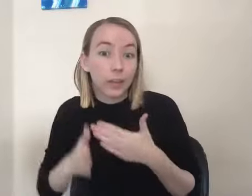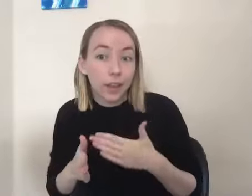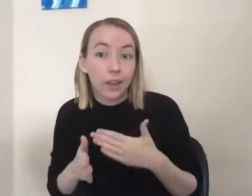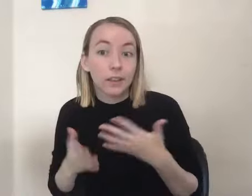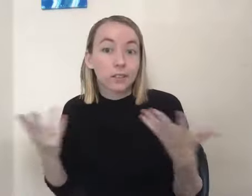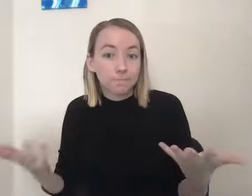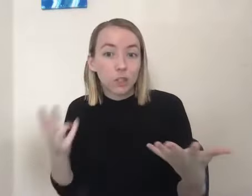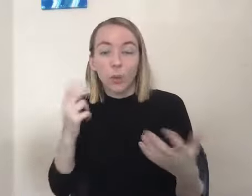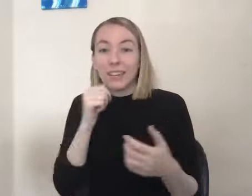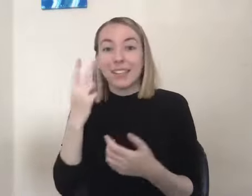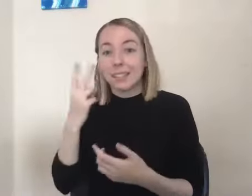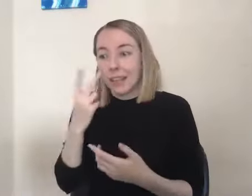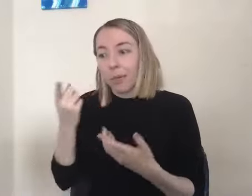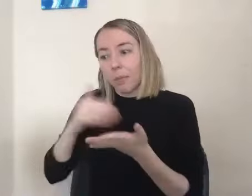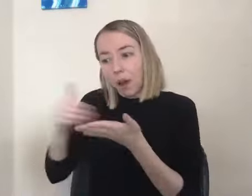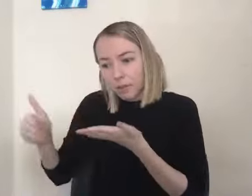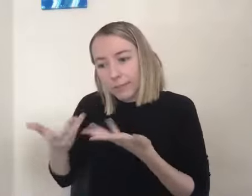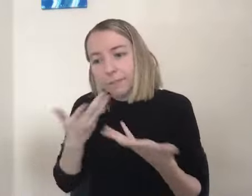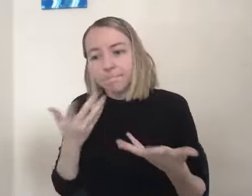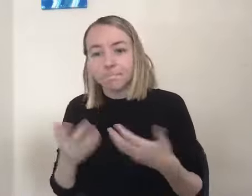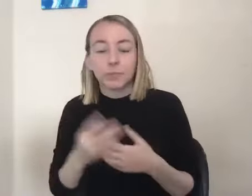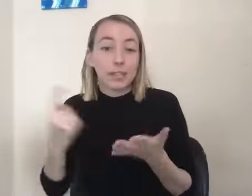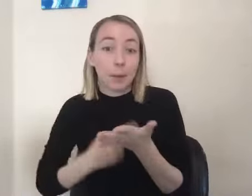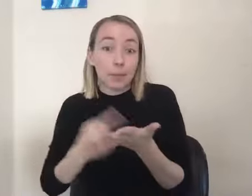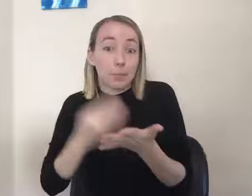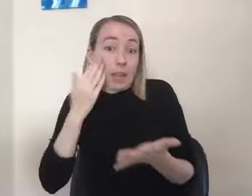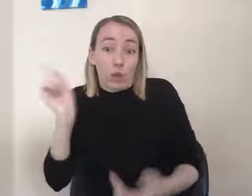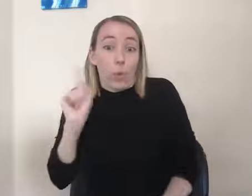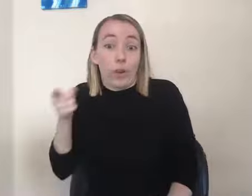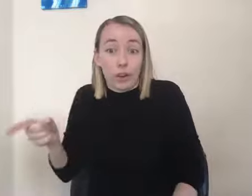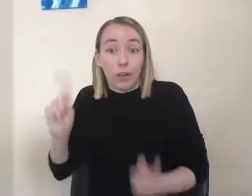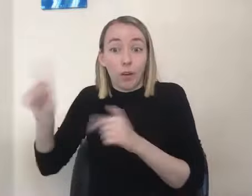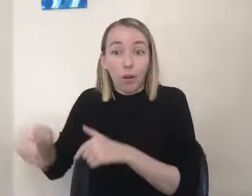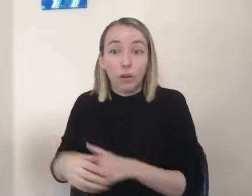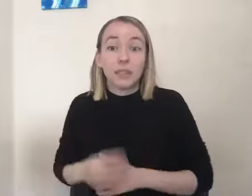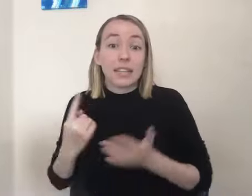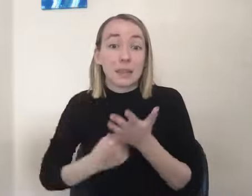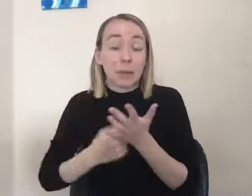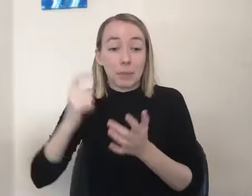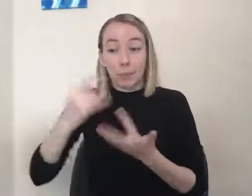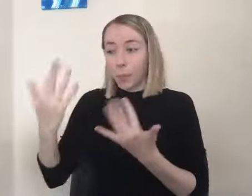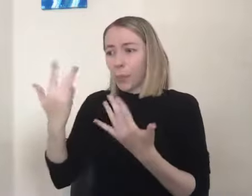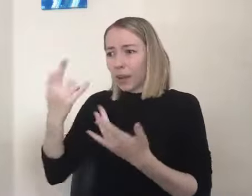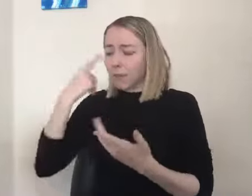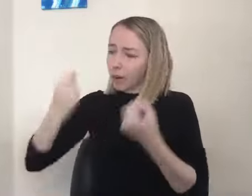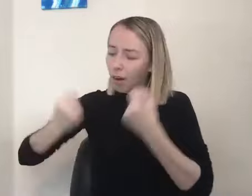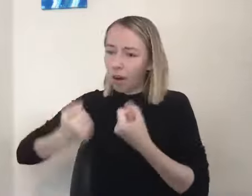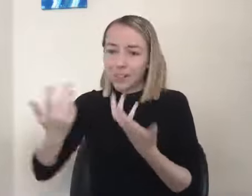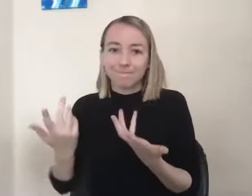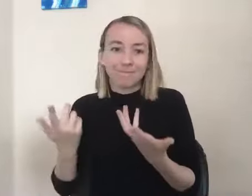before I seen the mental sickness in him. It appeared most weekends. He did all the money in, so we